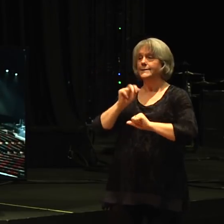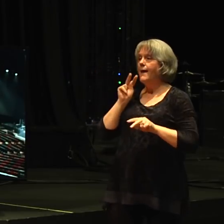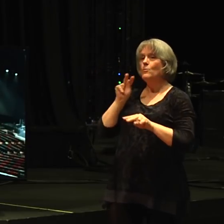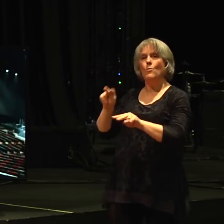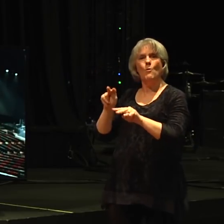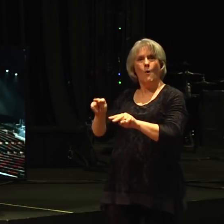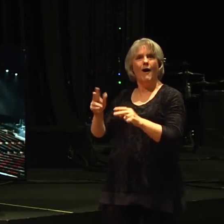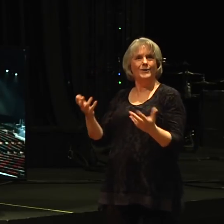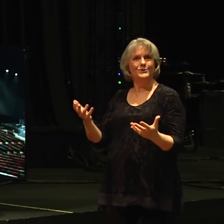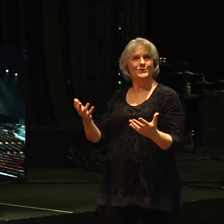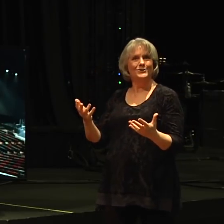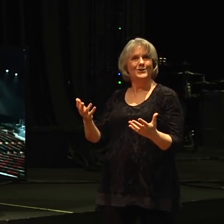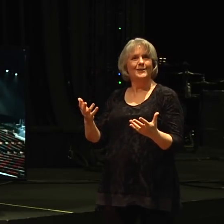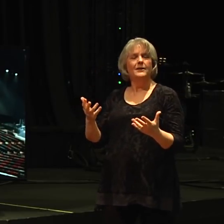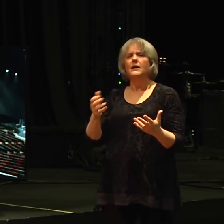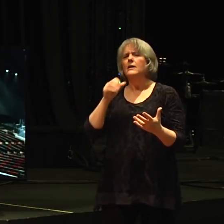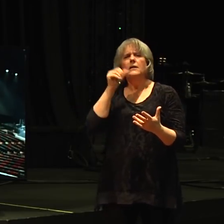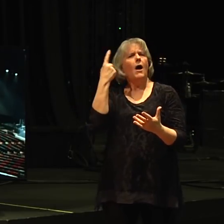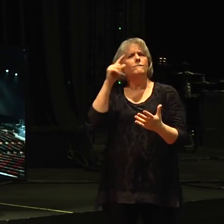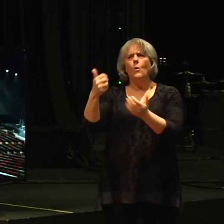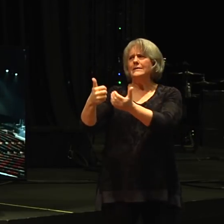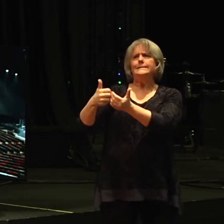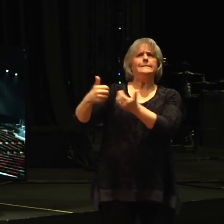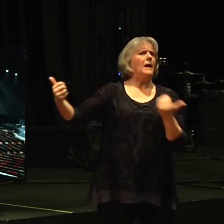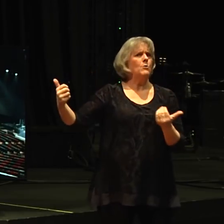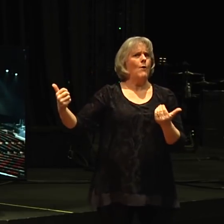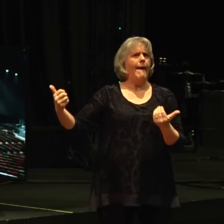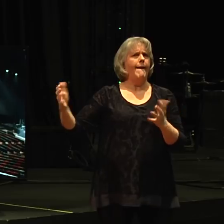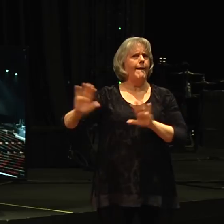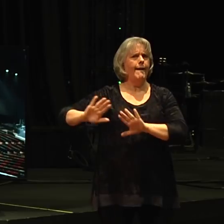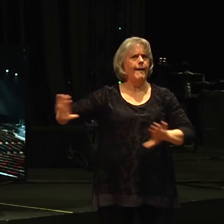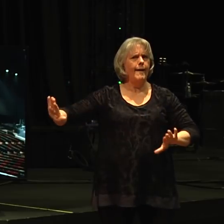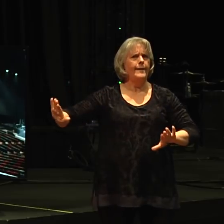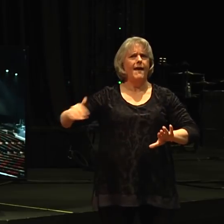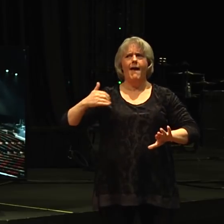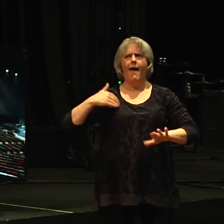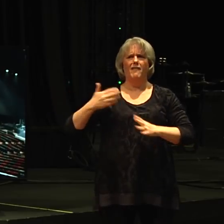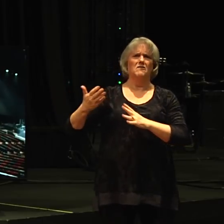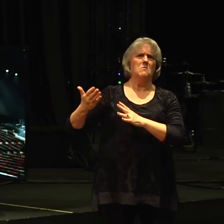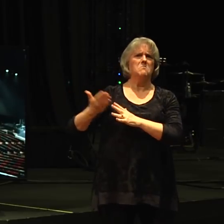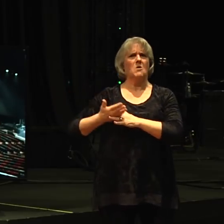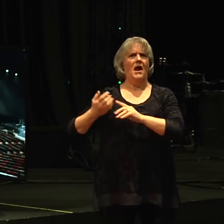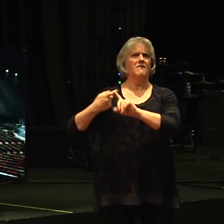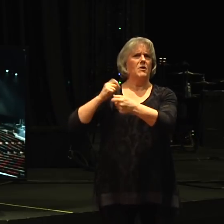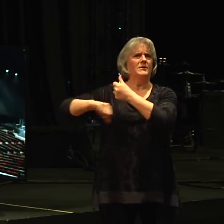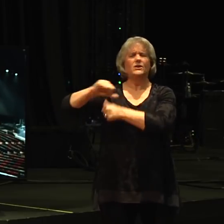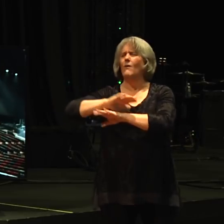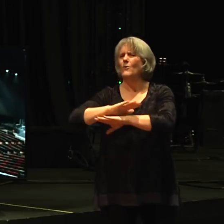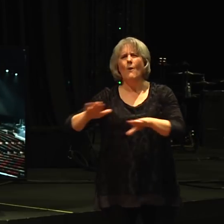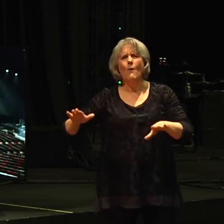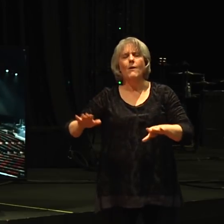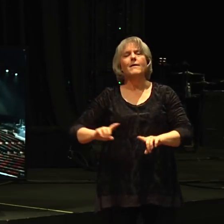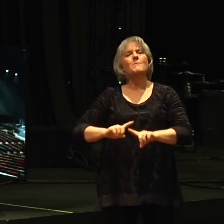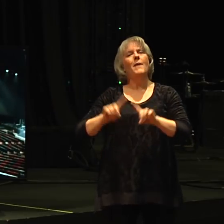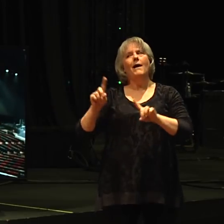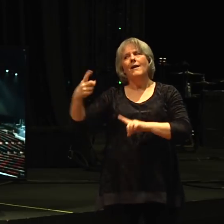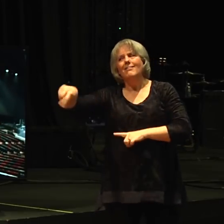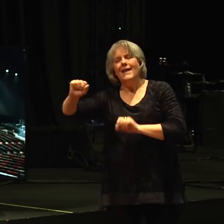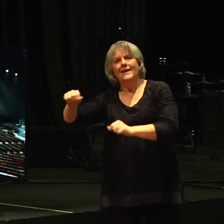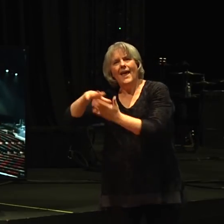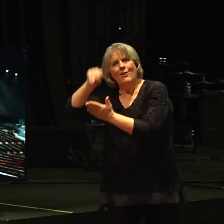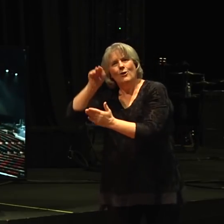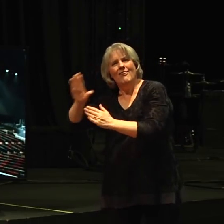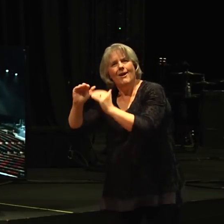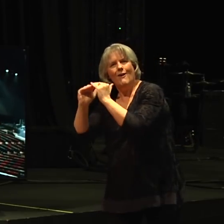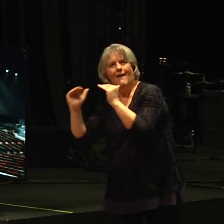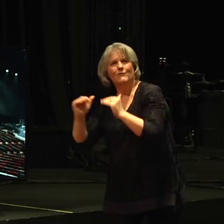Easter service. The point is not to isolate families or to, get a little break from them or whatever. The point is that they can learn about Easter on their